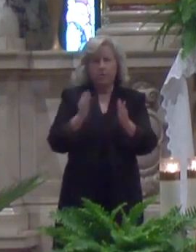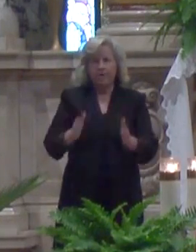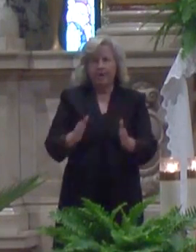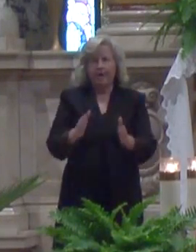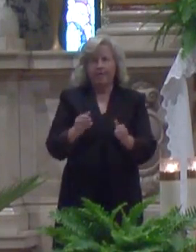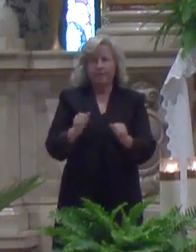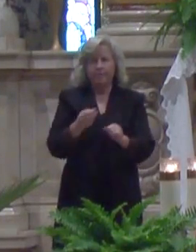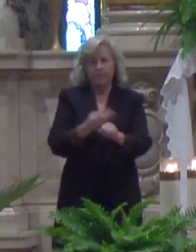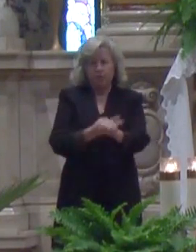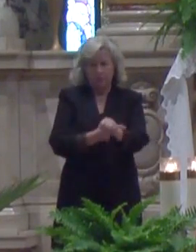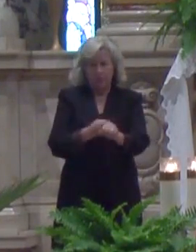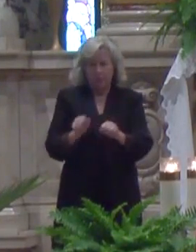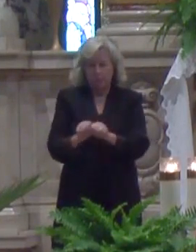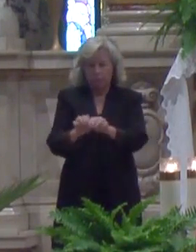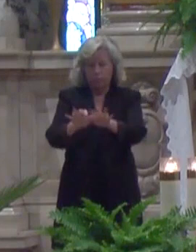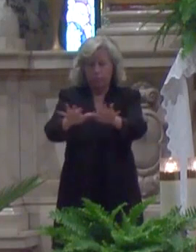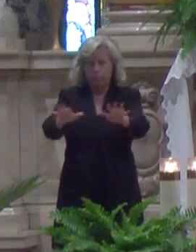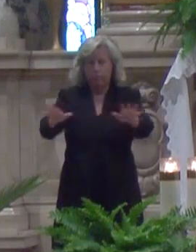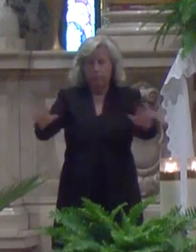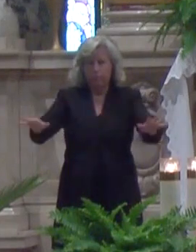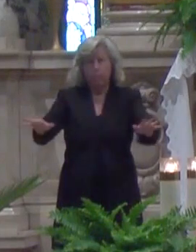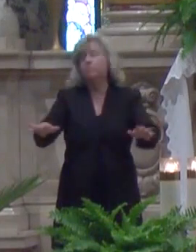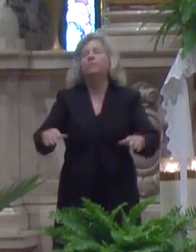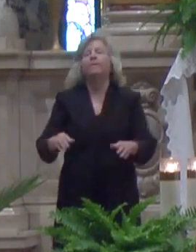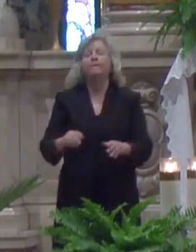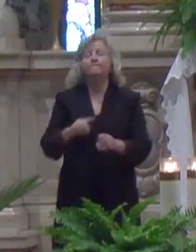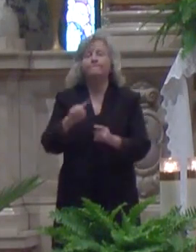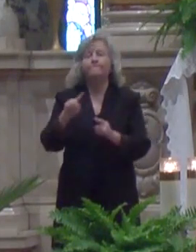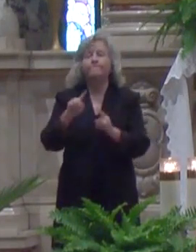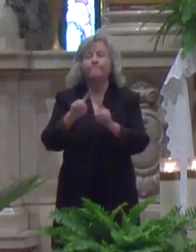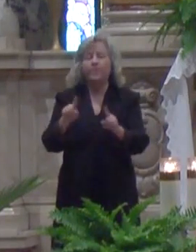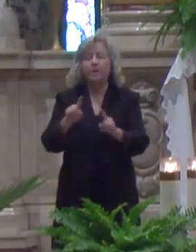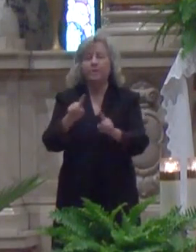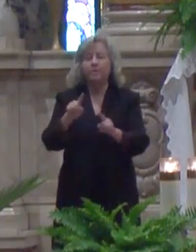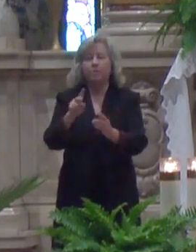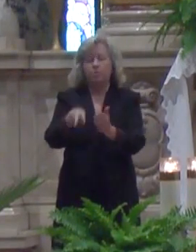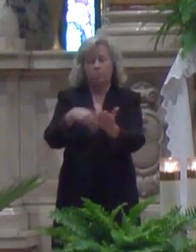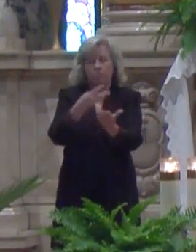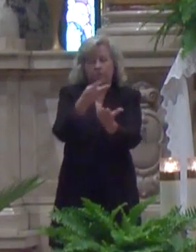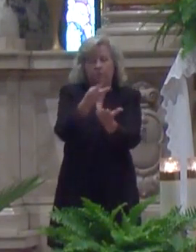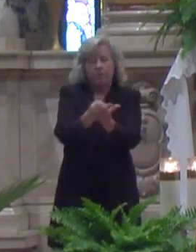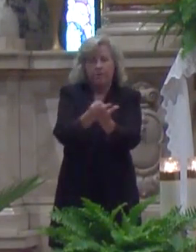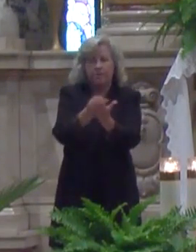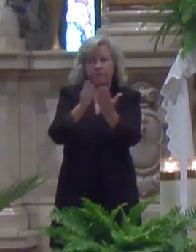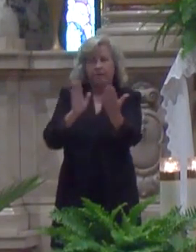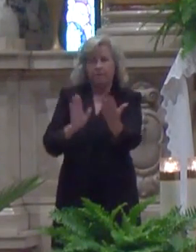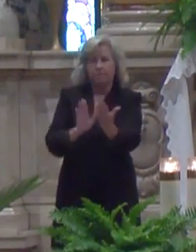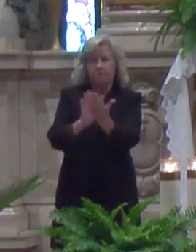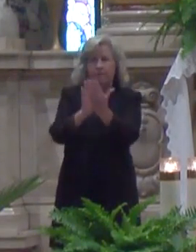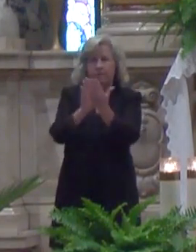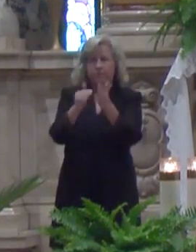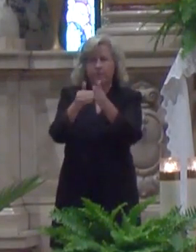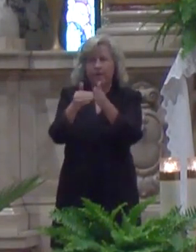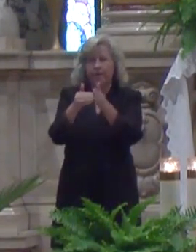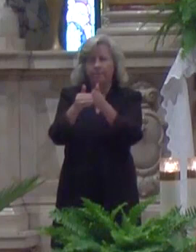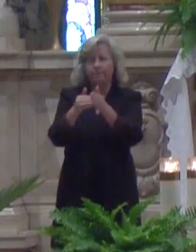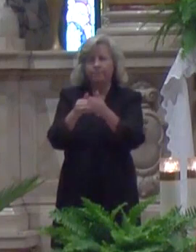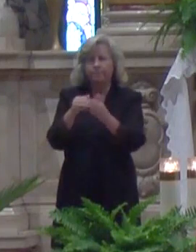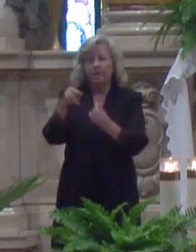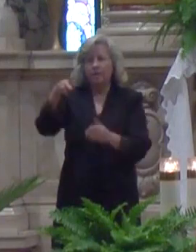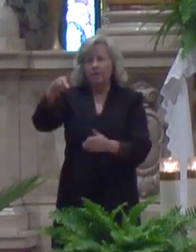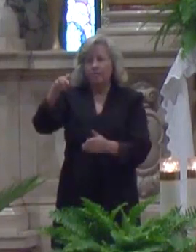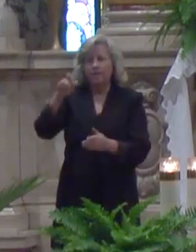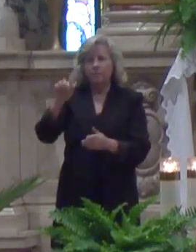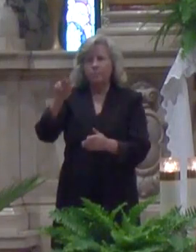be dispersed. But after I have been raised up, I shall go before you to Galilee. Peter said to